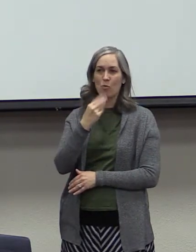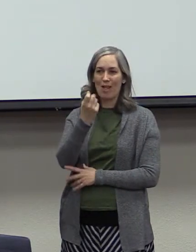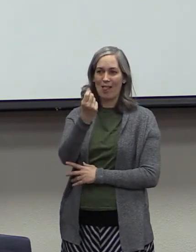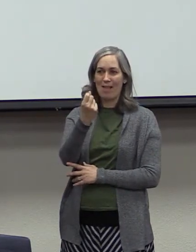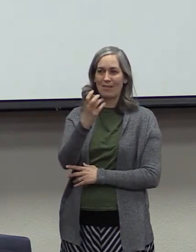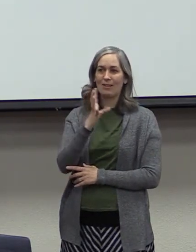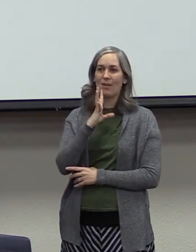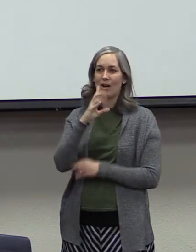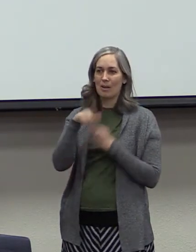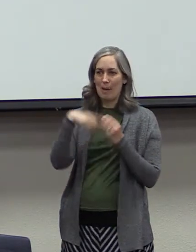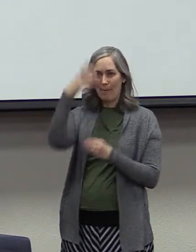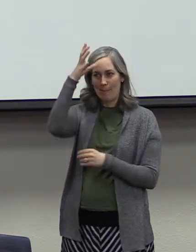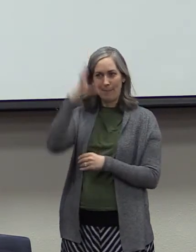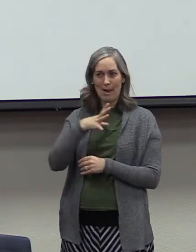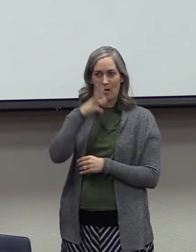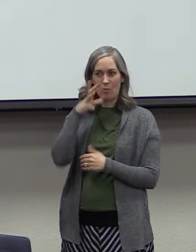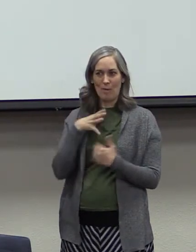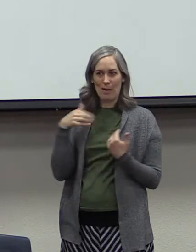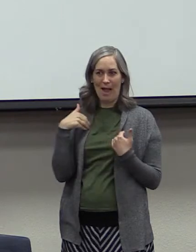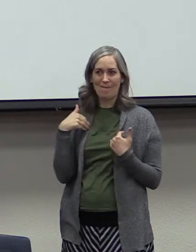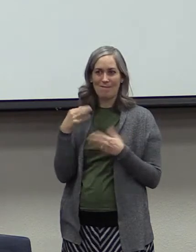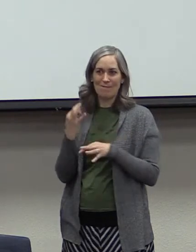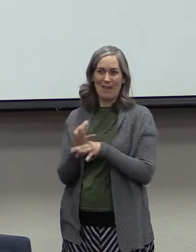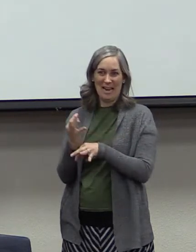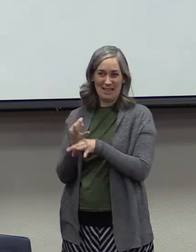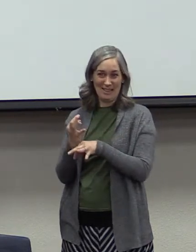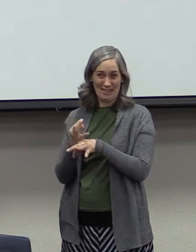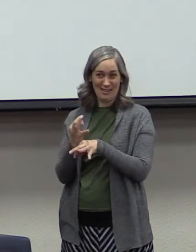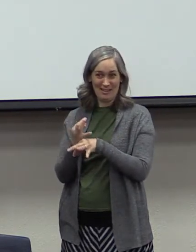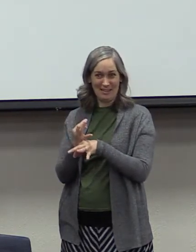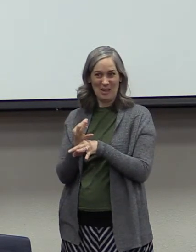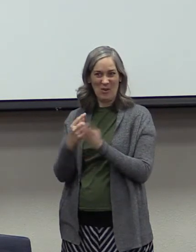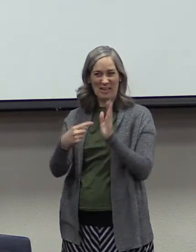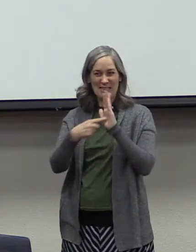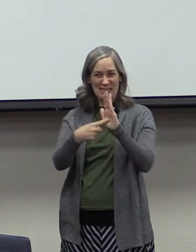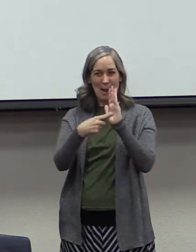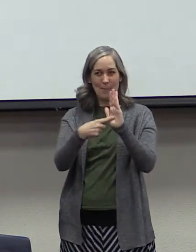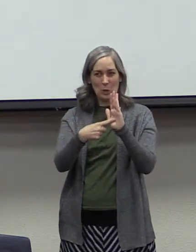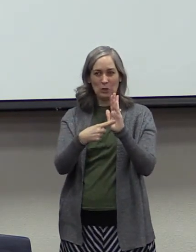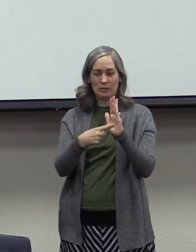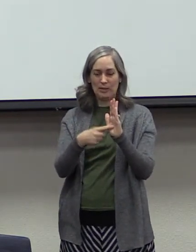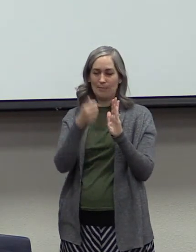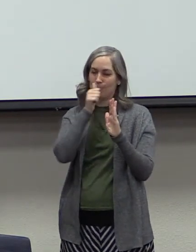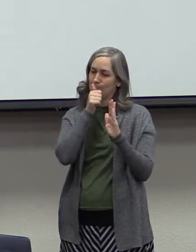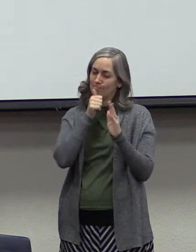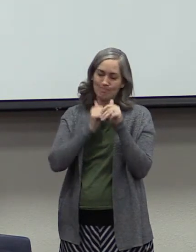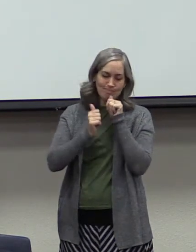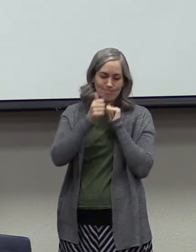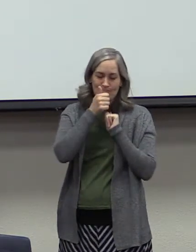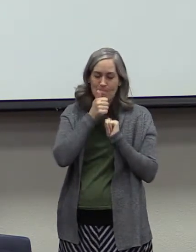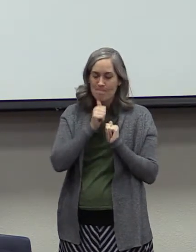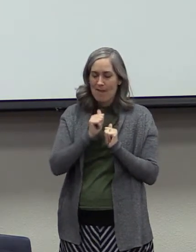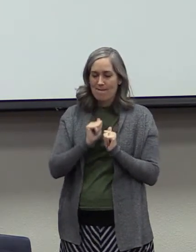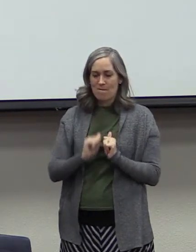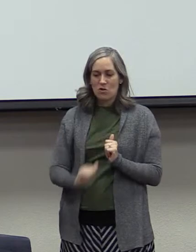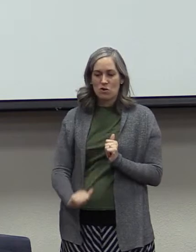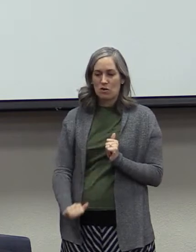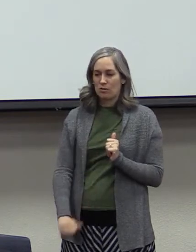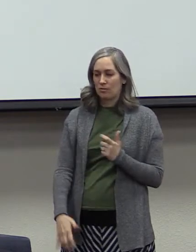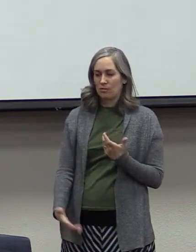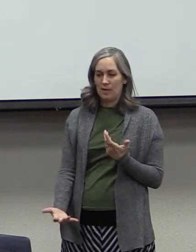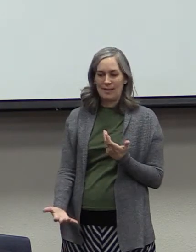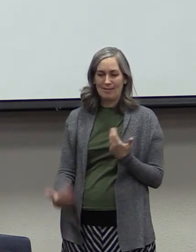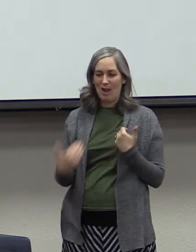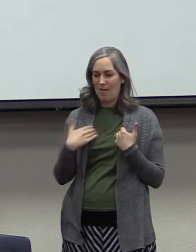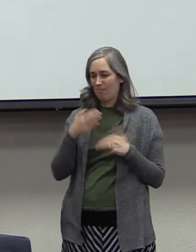faith, inspiring examples, how they endured much, dealt with difficulties,